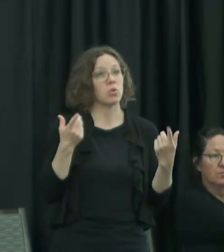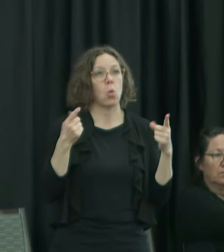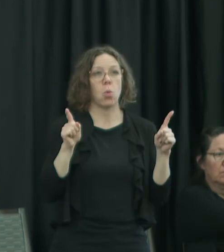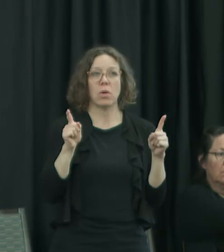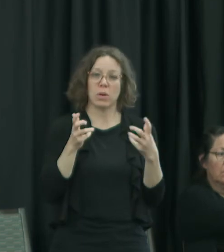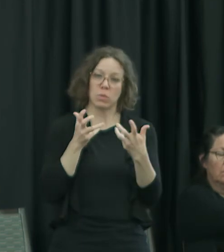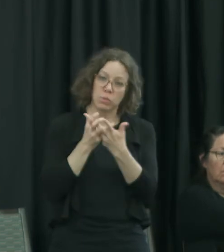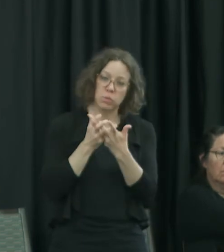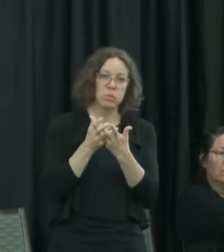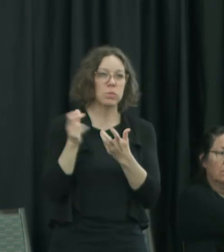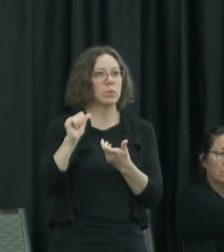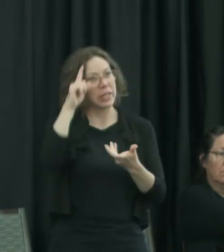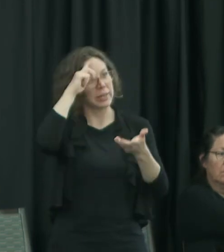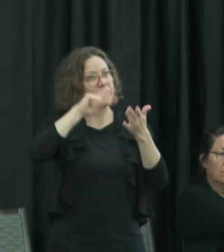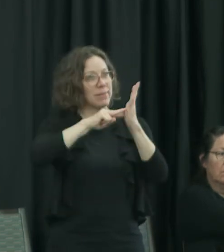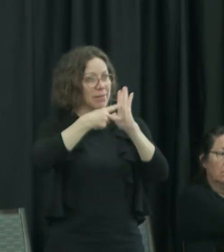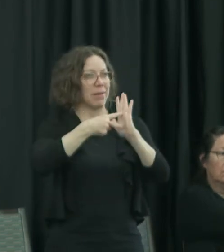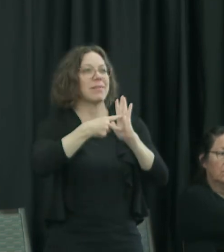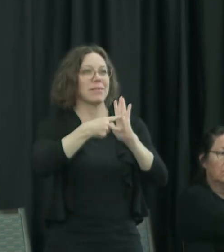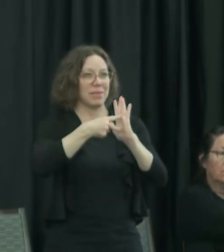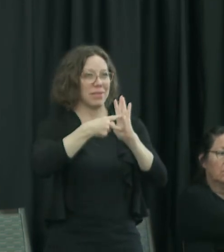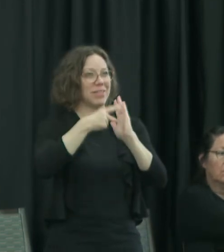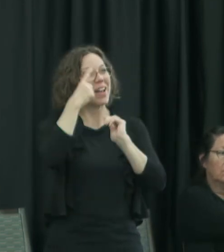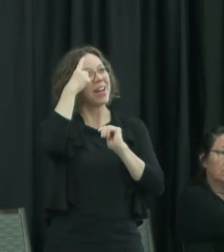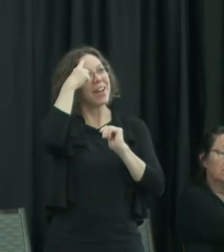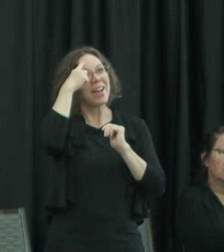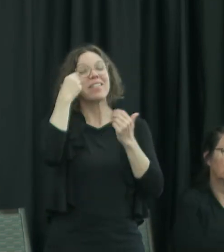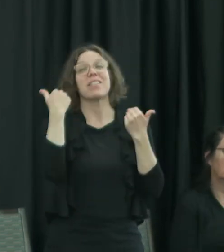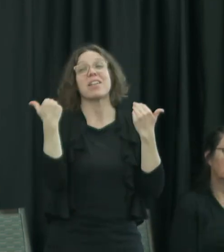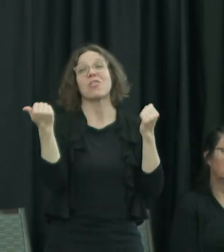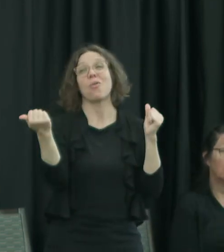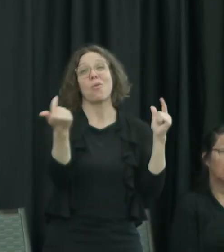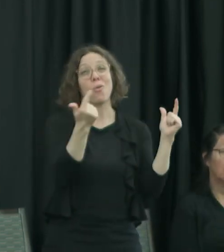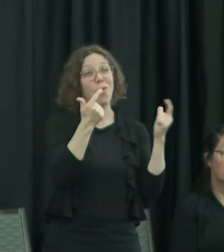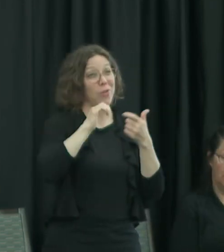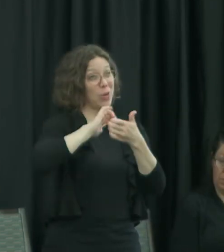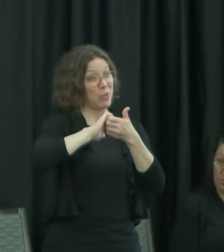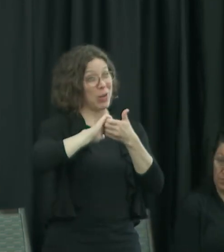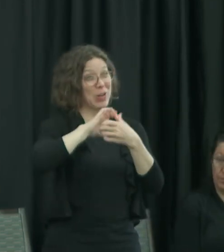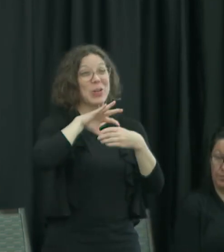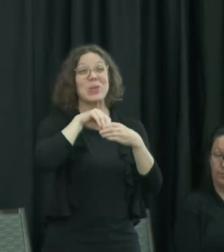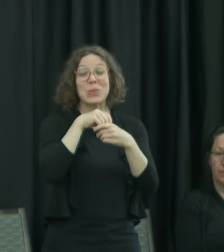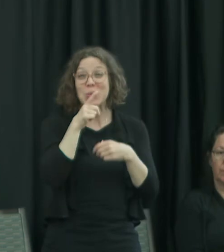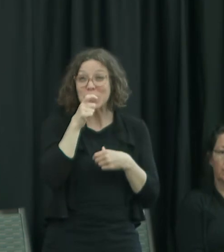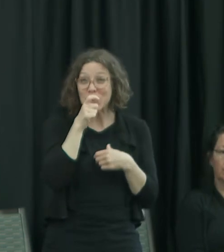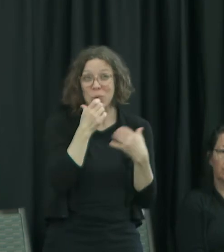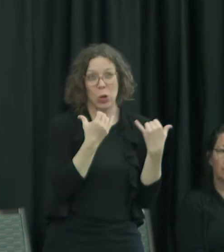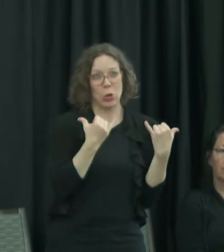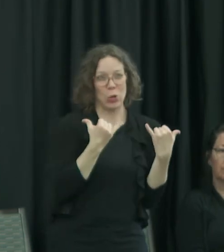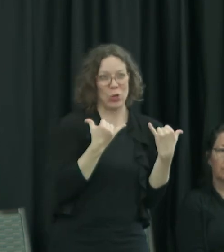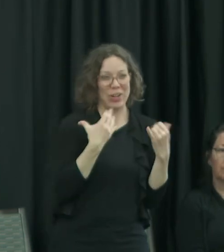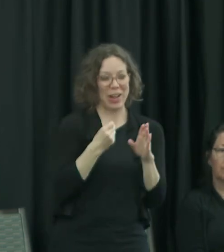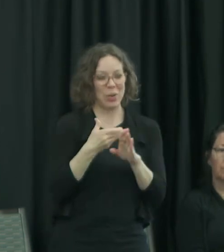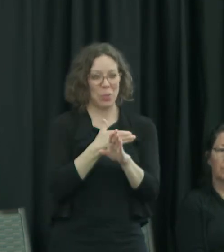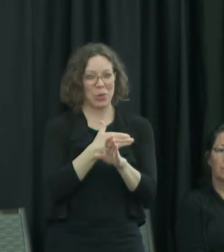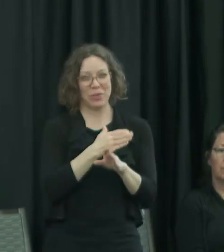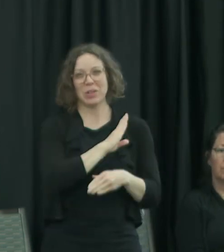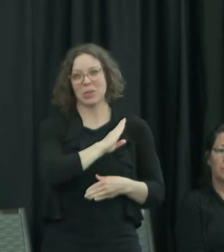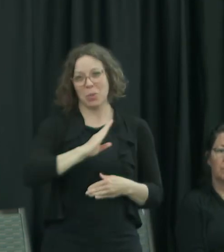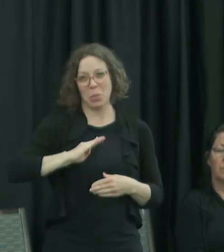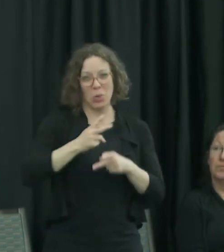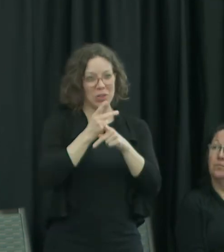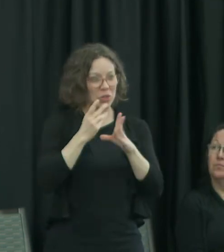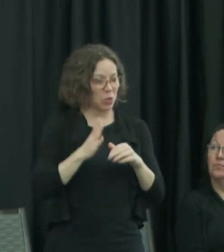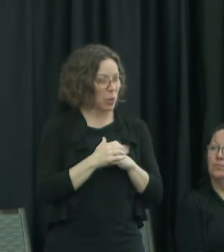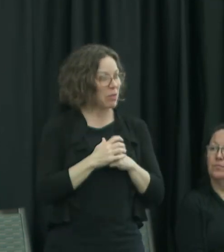precisely as it is designed, and I thank all of our partners, which includes the current and previous members of the Board of Supervisors, the